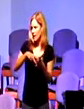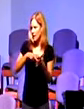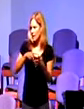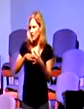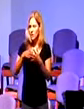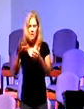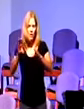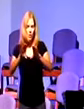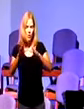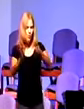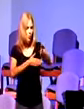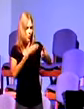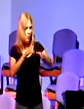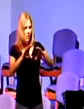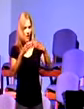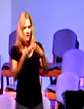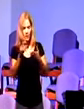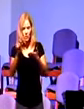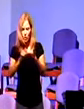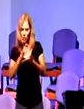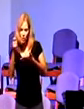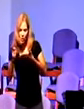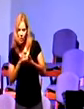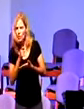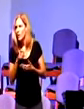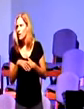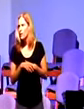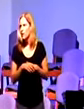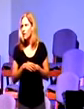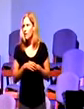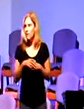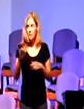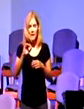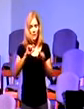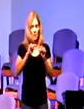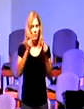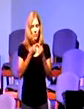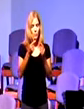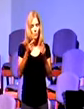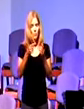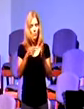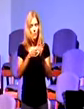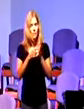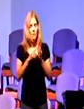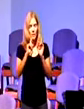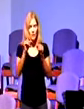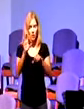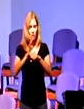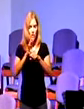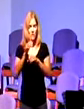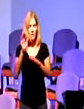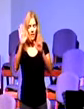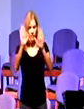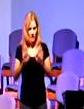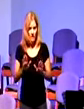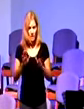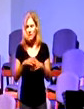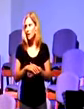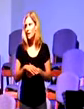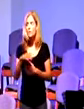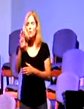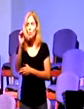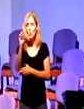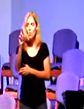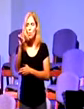in choir, and I learned how to cross stitch. And eventually, as a group, we were required to attend church every Sunday. And this was an Orthodox